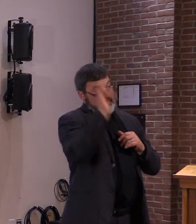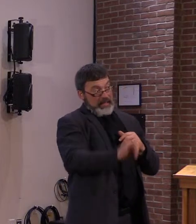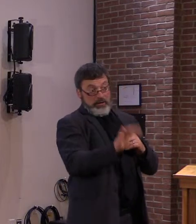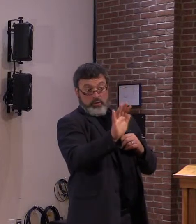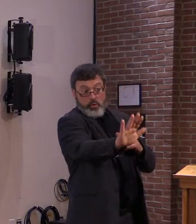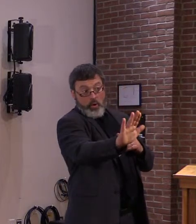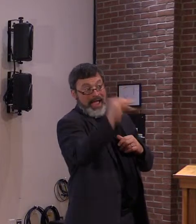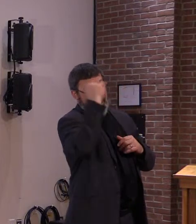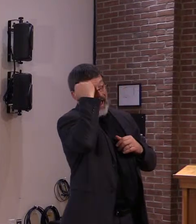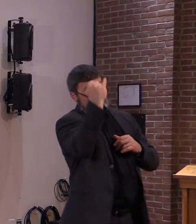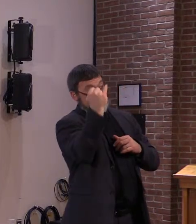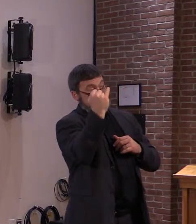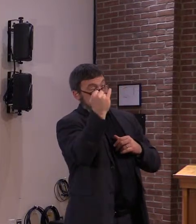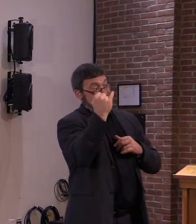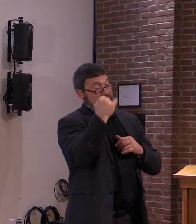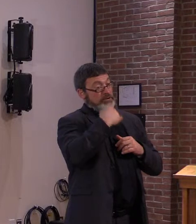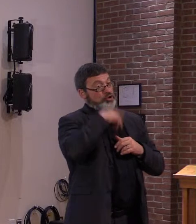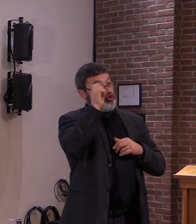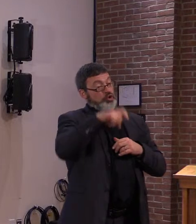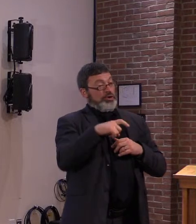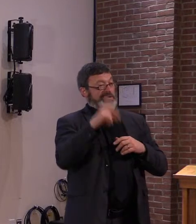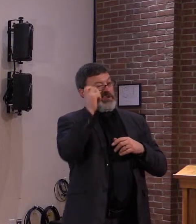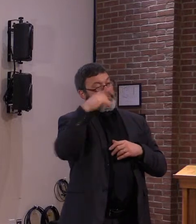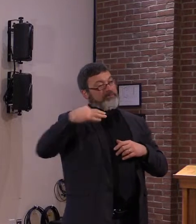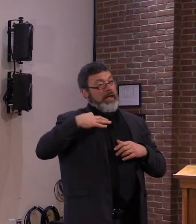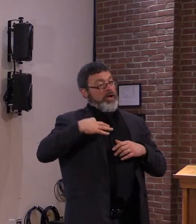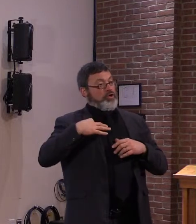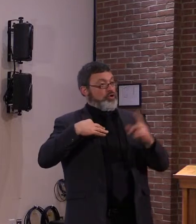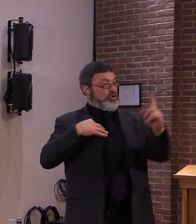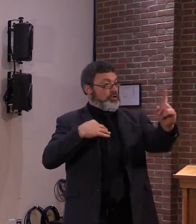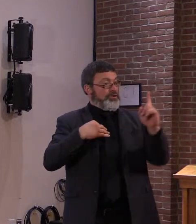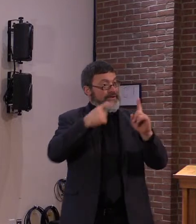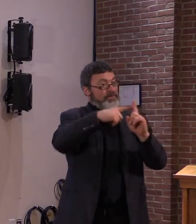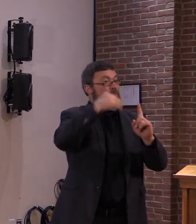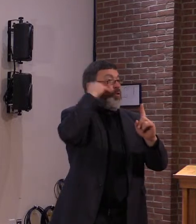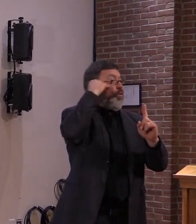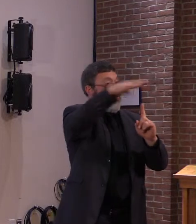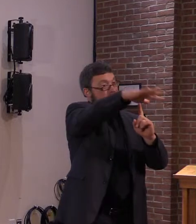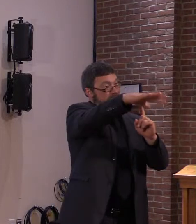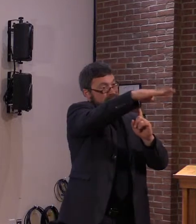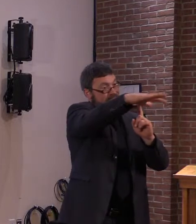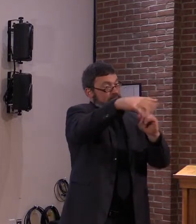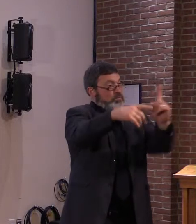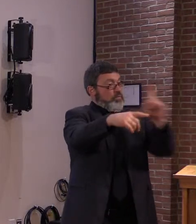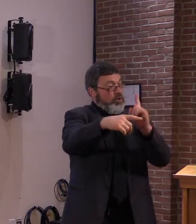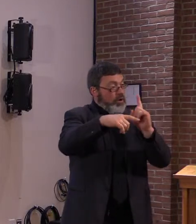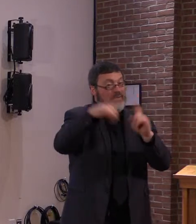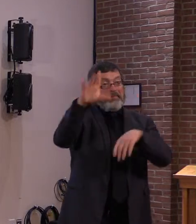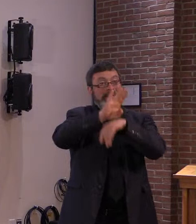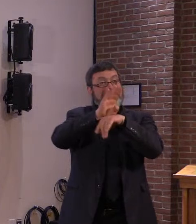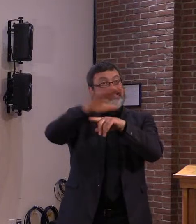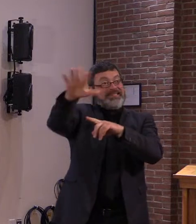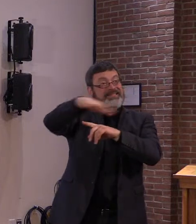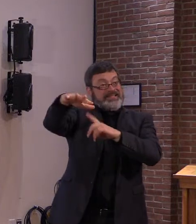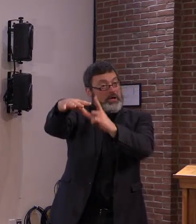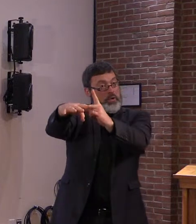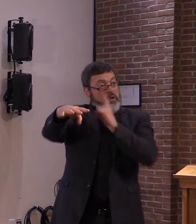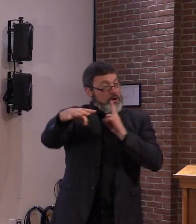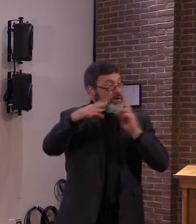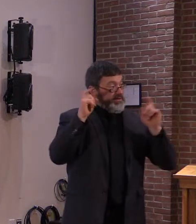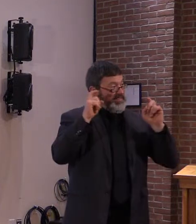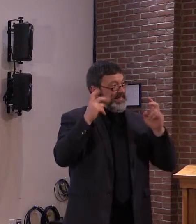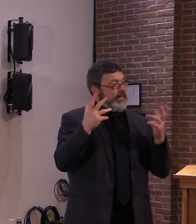find out they do, and we do the same thing. So it's an automatic when there's a situation in a school that we pursue